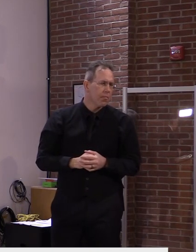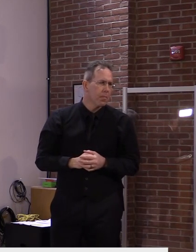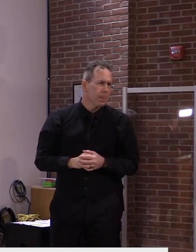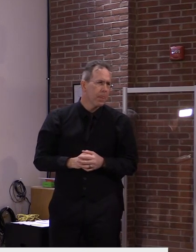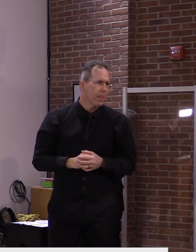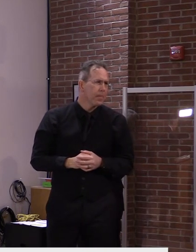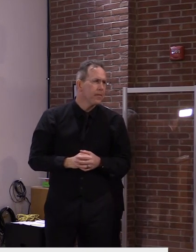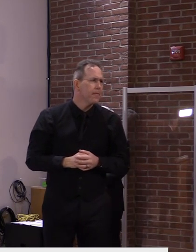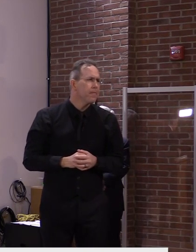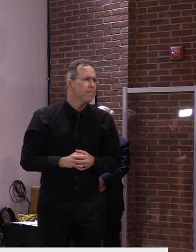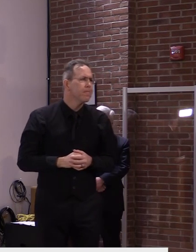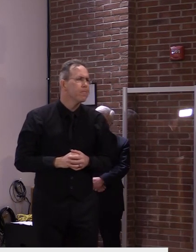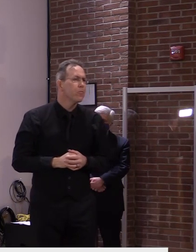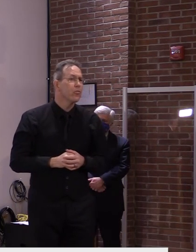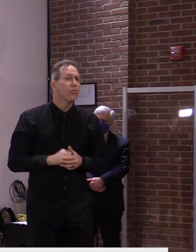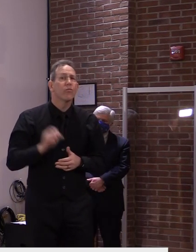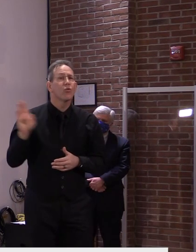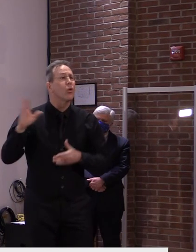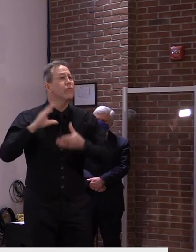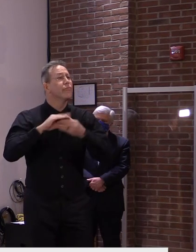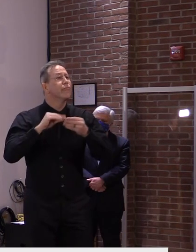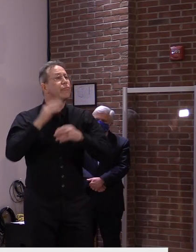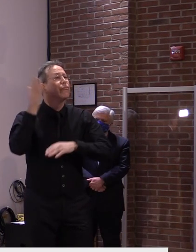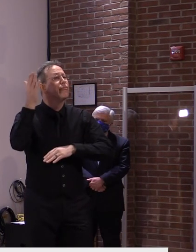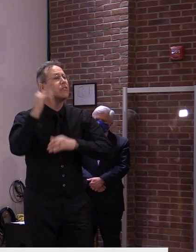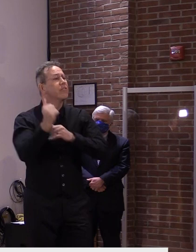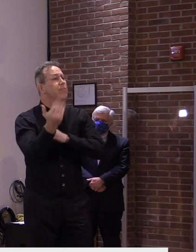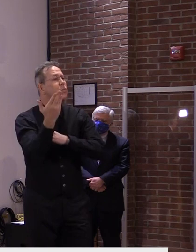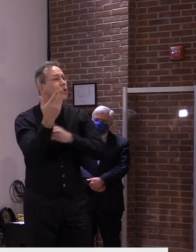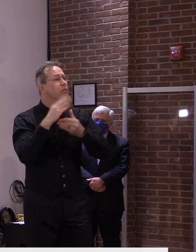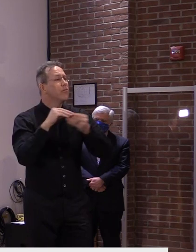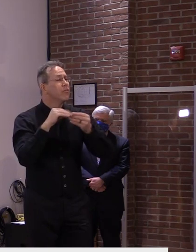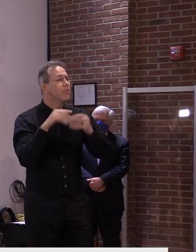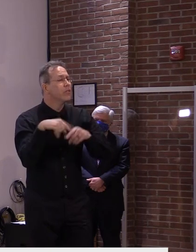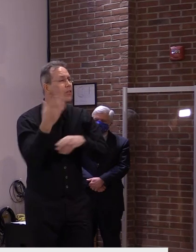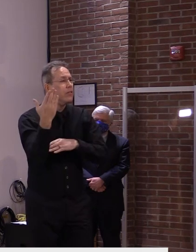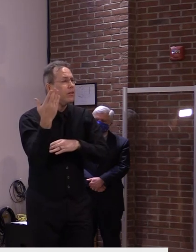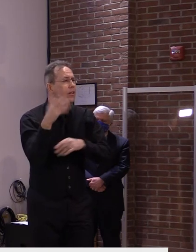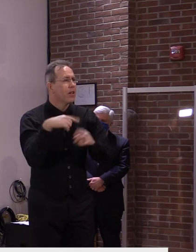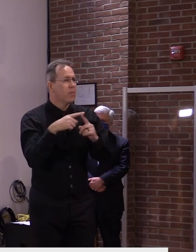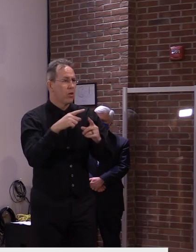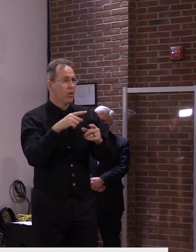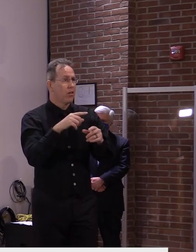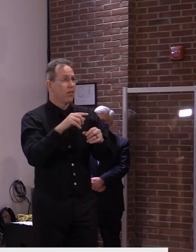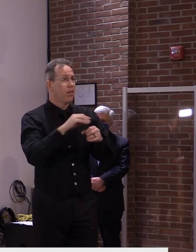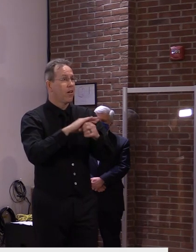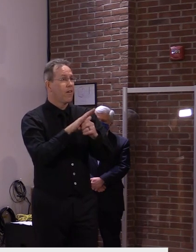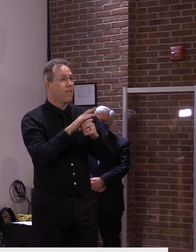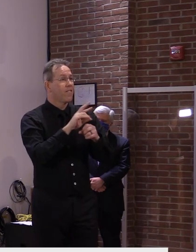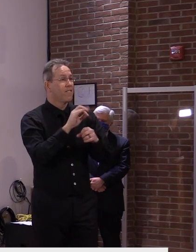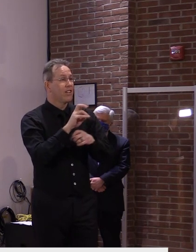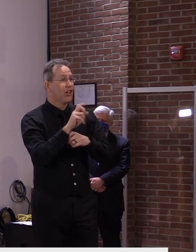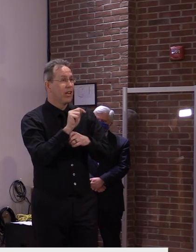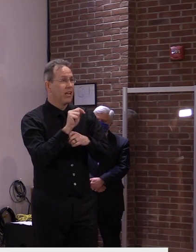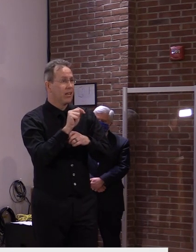this morning that on the active outbreaks in long-term care facilities, there seems to be a